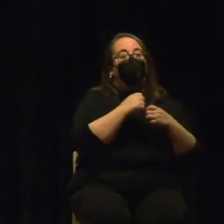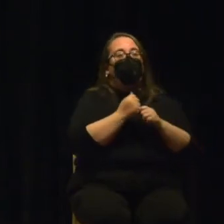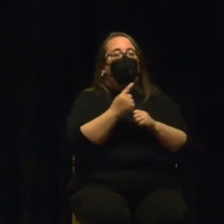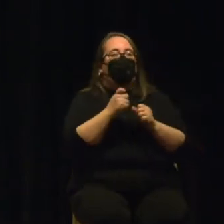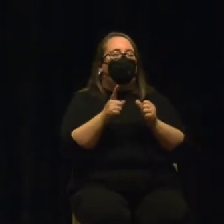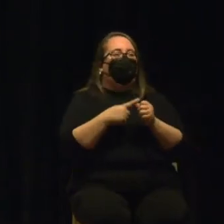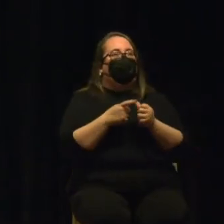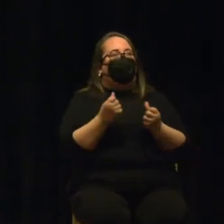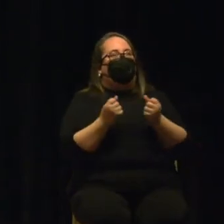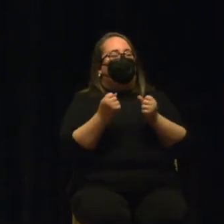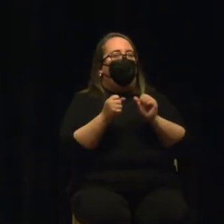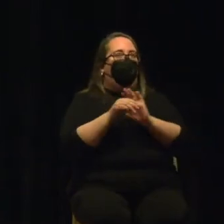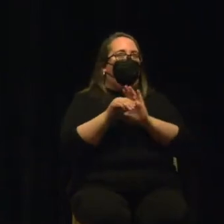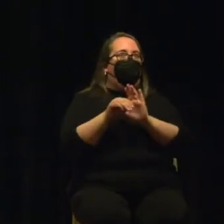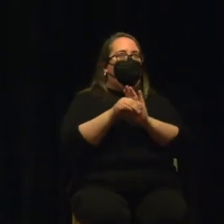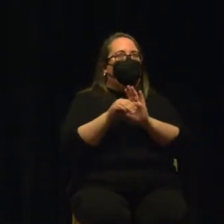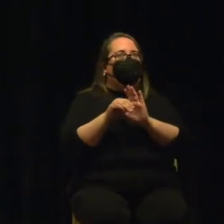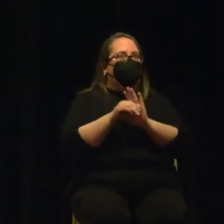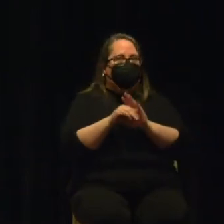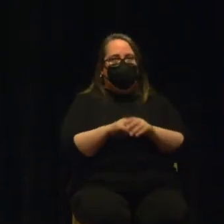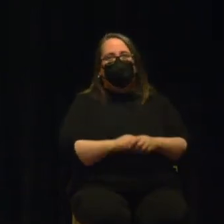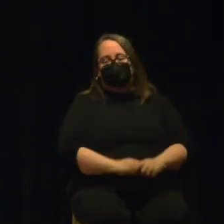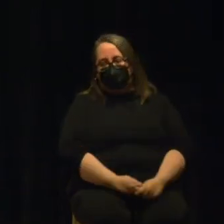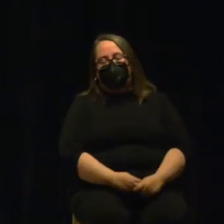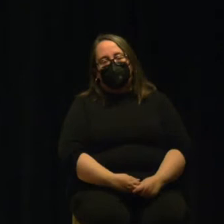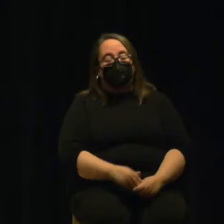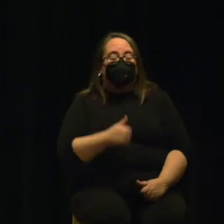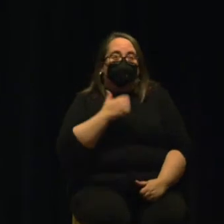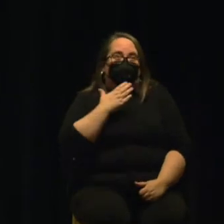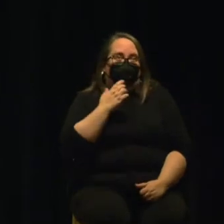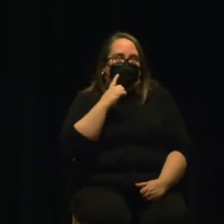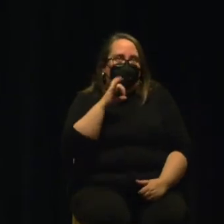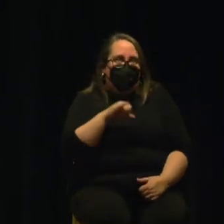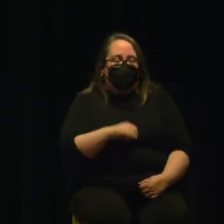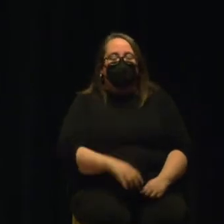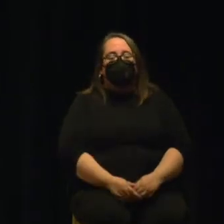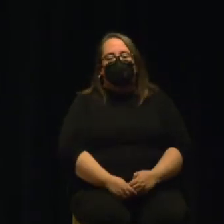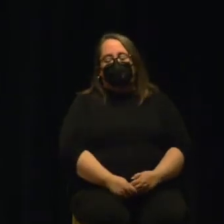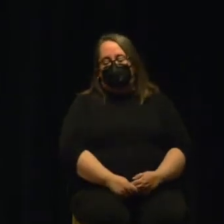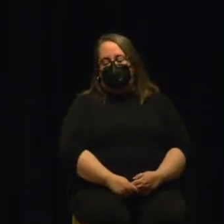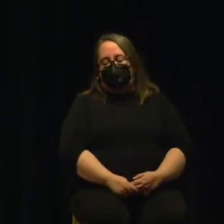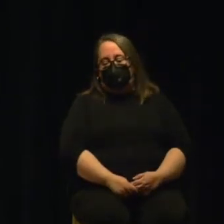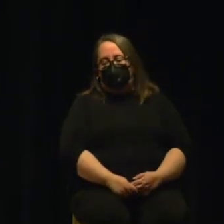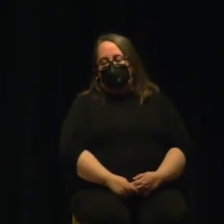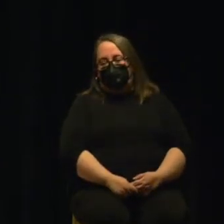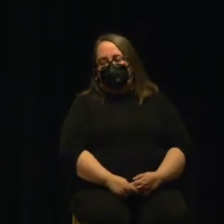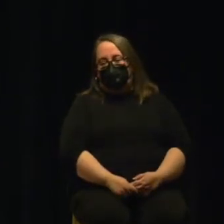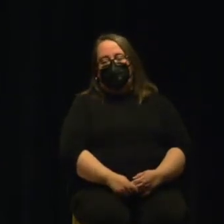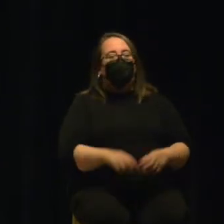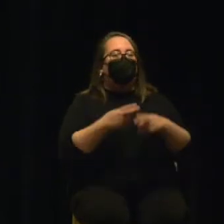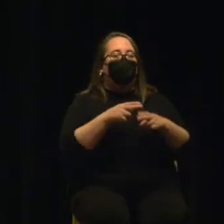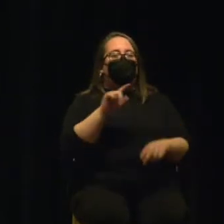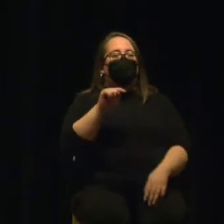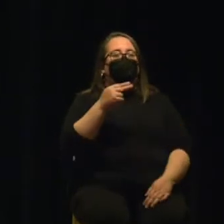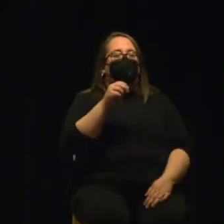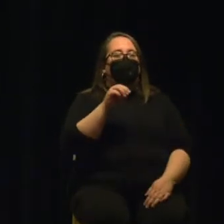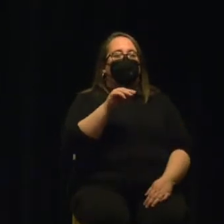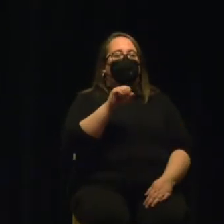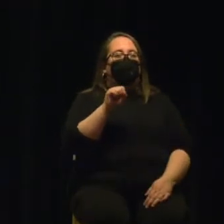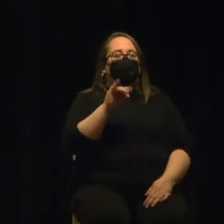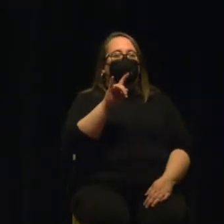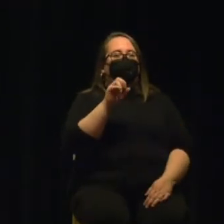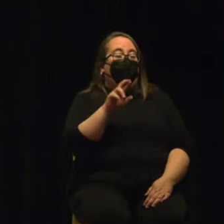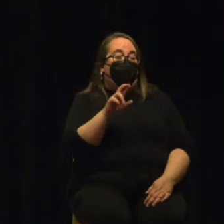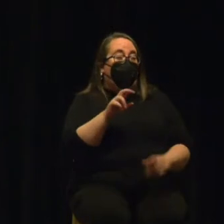car alarms, which, you know, we all know we're grateful for. But the car doesn't exist. It's called a Thomas Flyer. They don't make them anymore. But he still